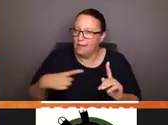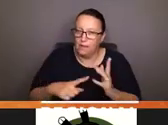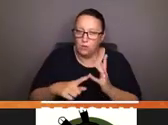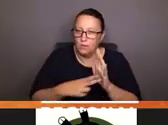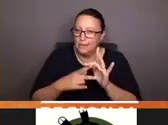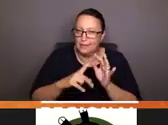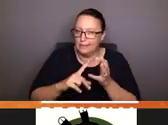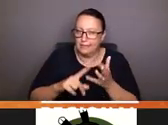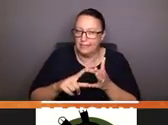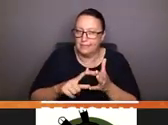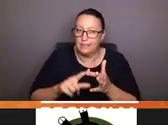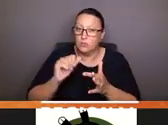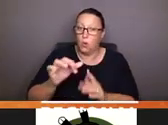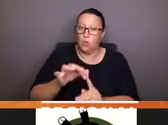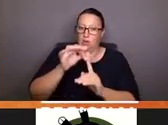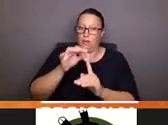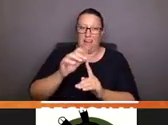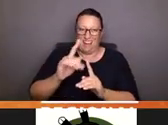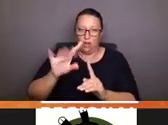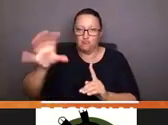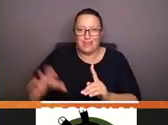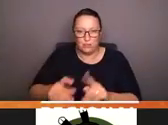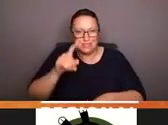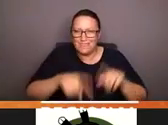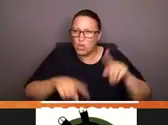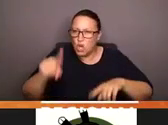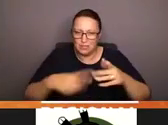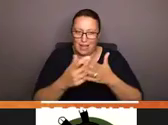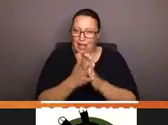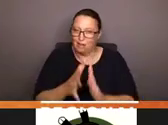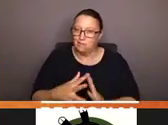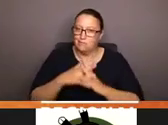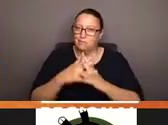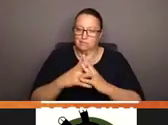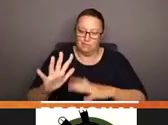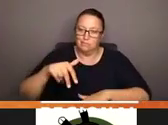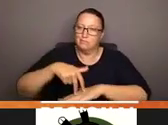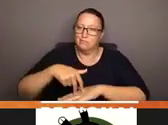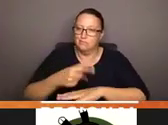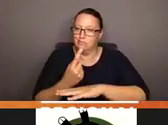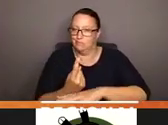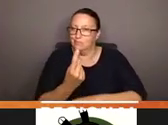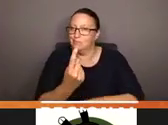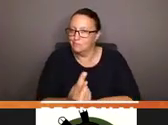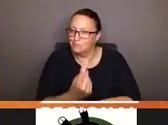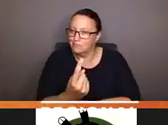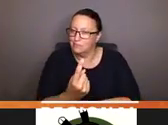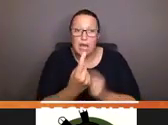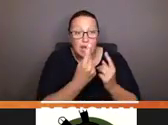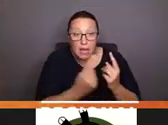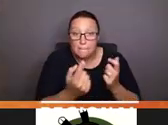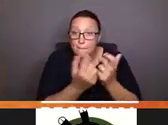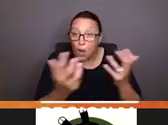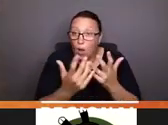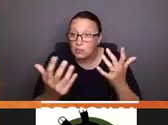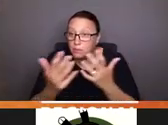within a diverse regional arts landscape. We're not expecting each fellowship proposal to include multiple diverse art forms or